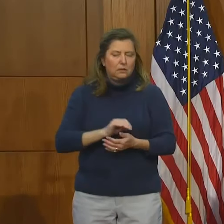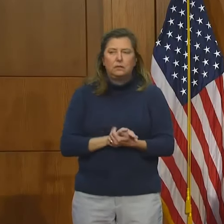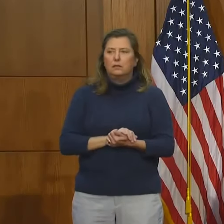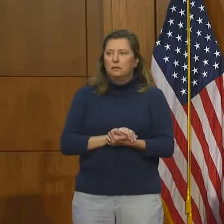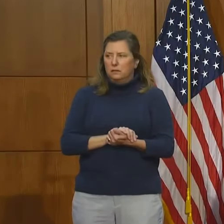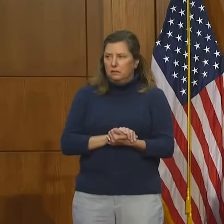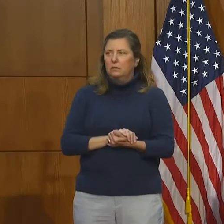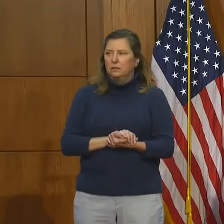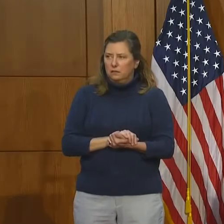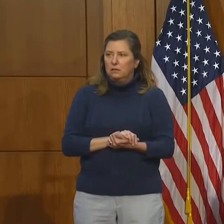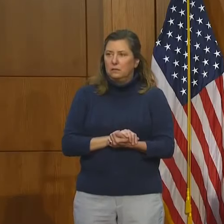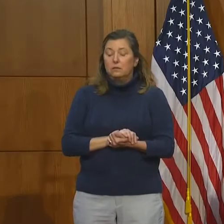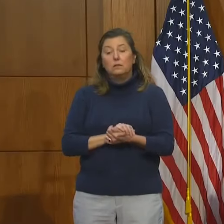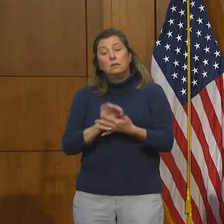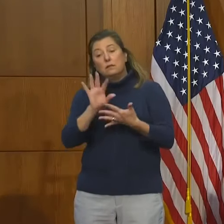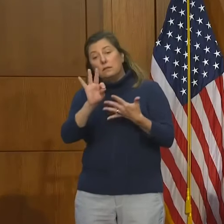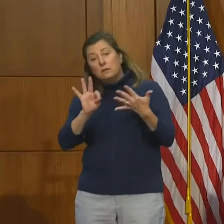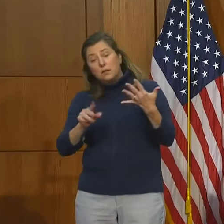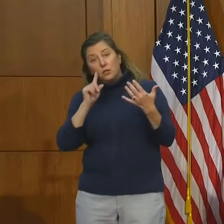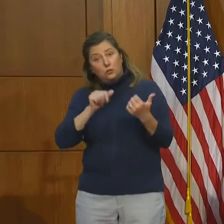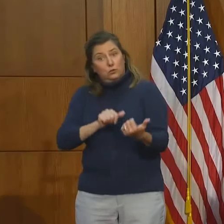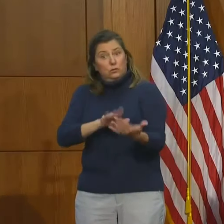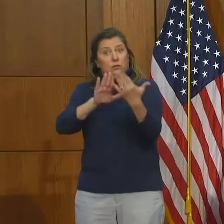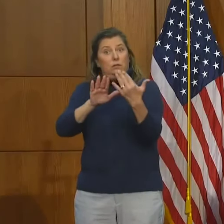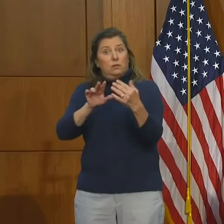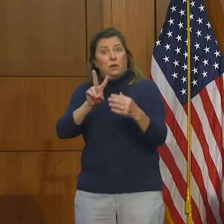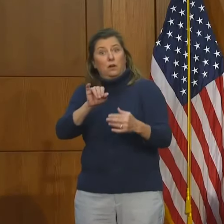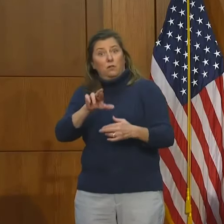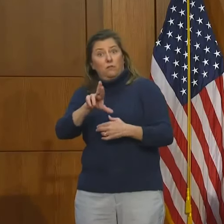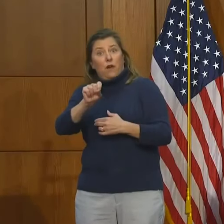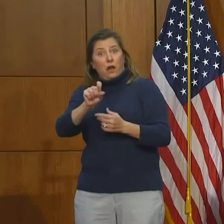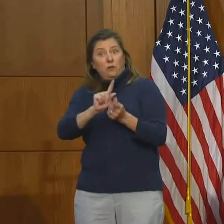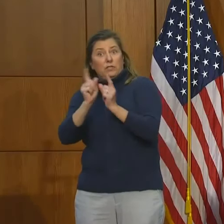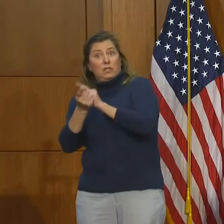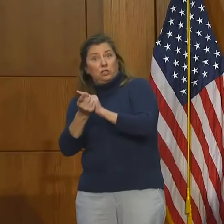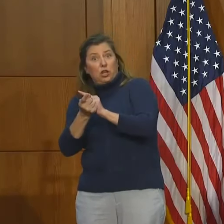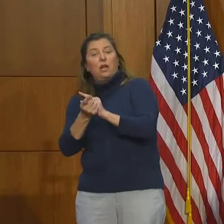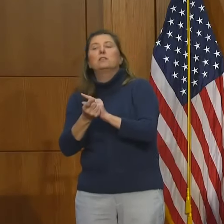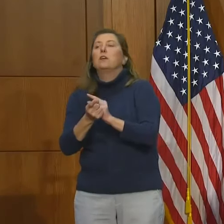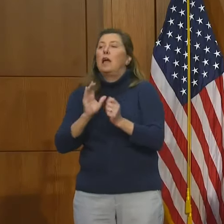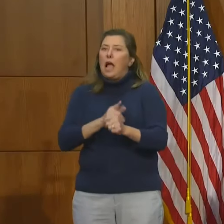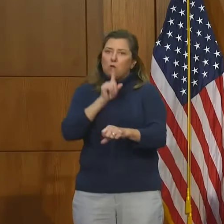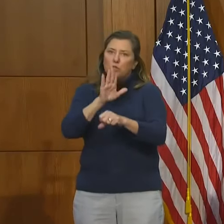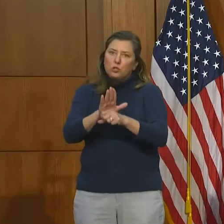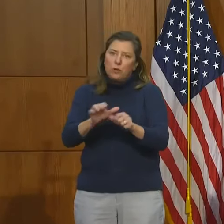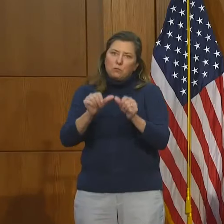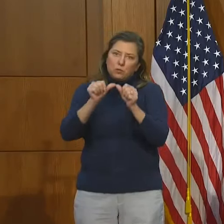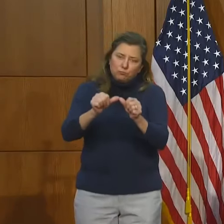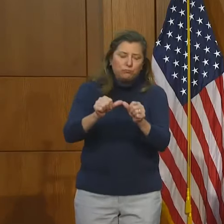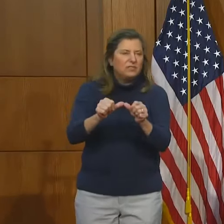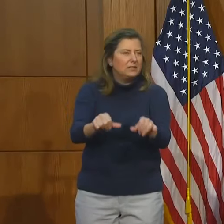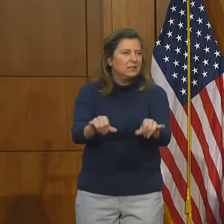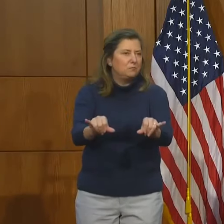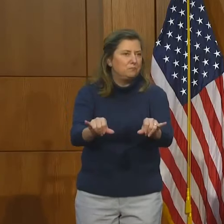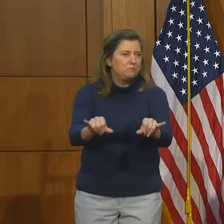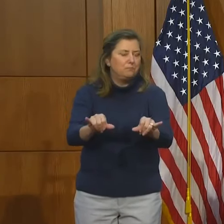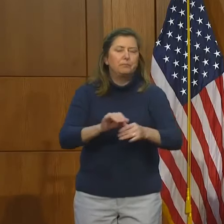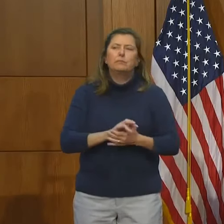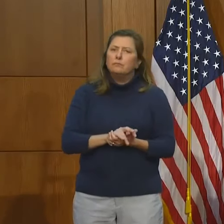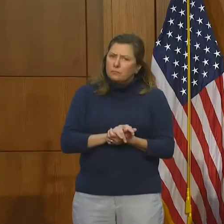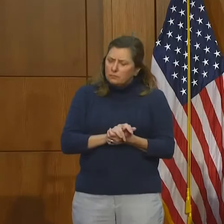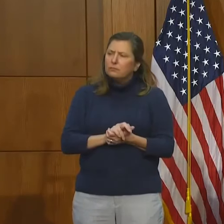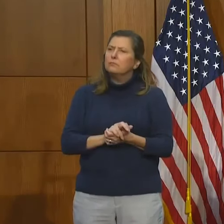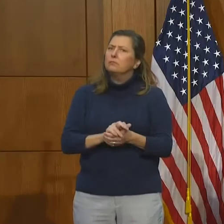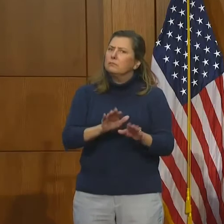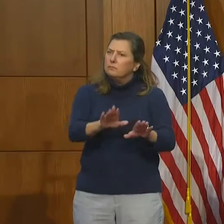our tools to fight this virus have changed, our commitment has not. I want to reassure